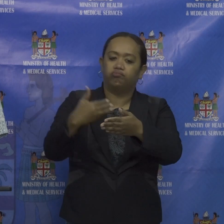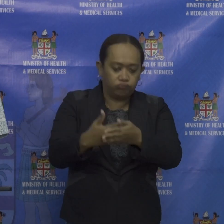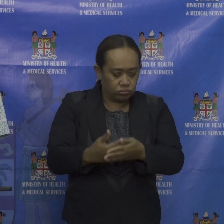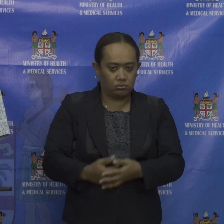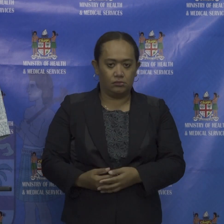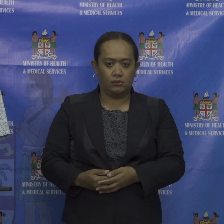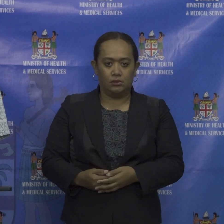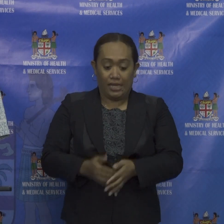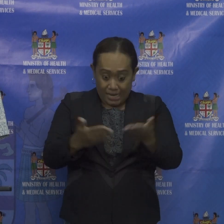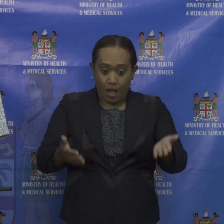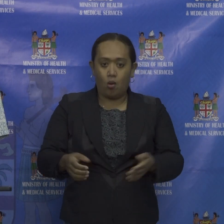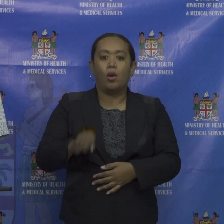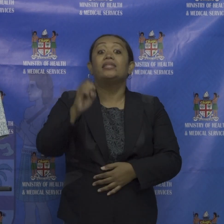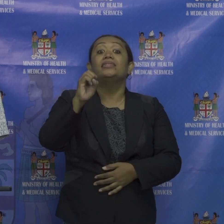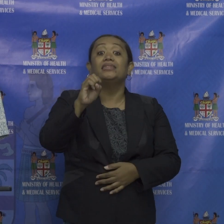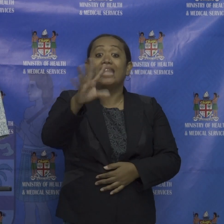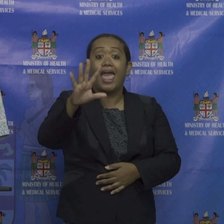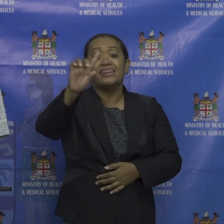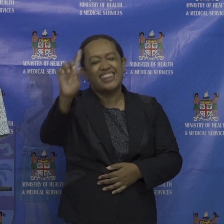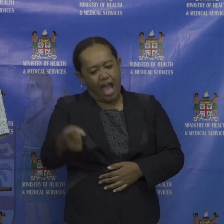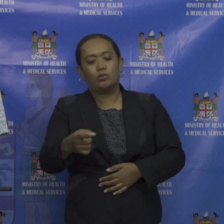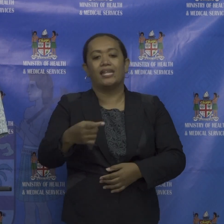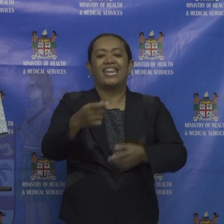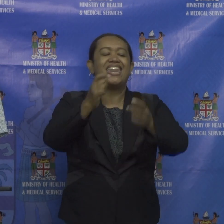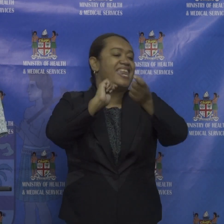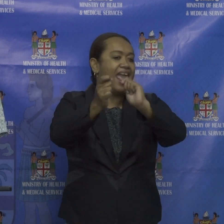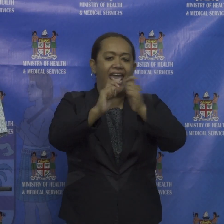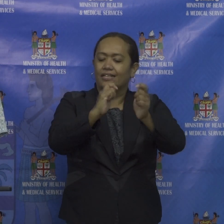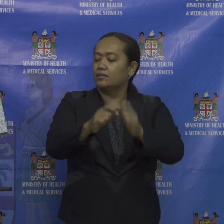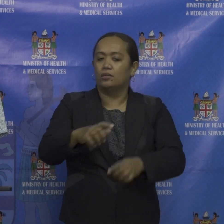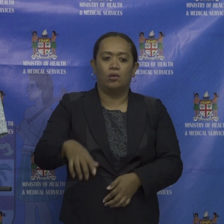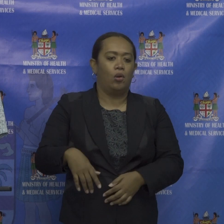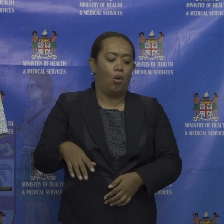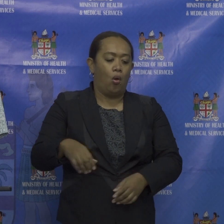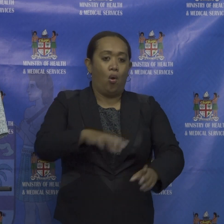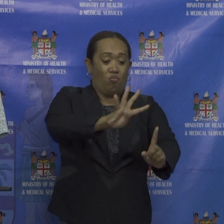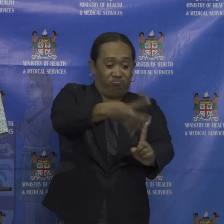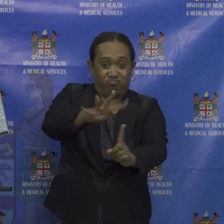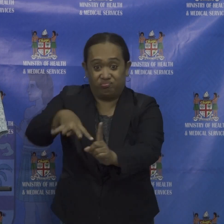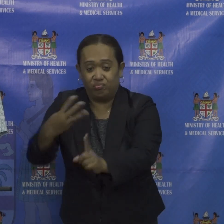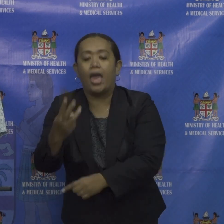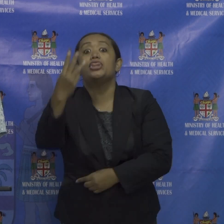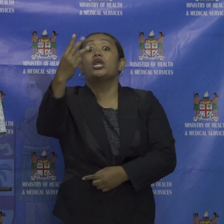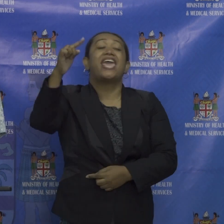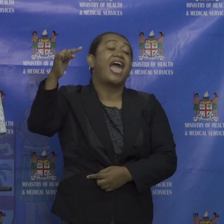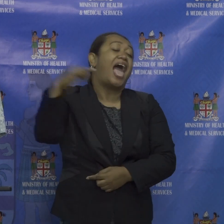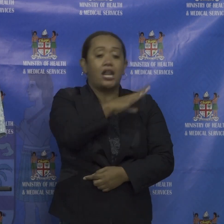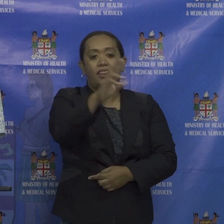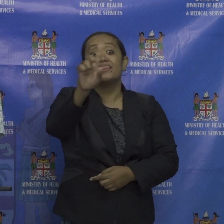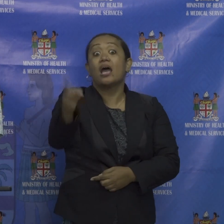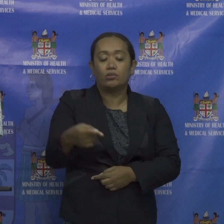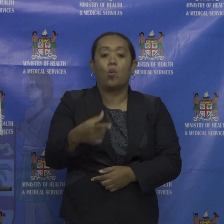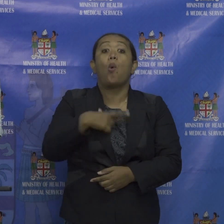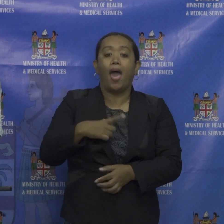than 10,000 tests have been done, over 300,000 people screened. They can only do this because they've